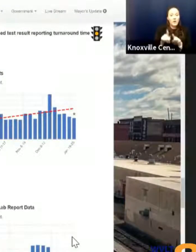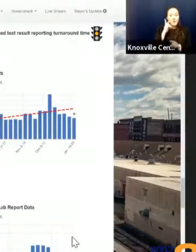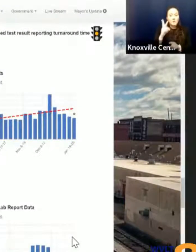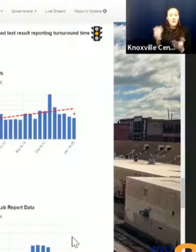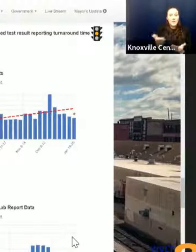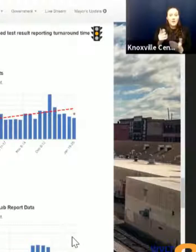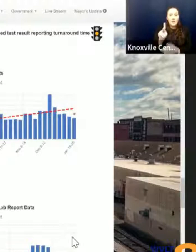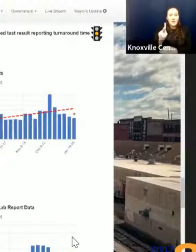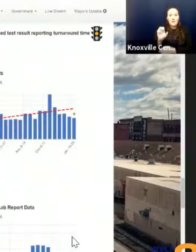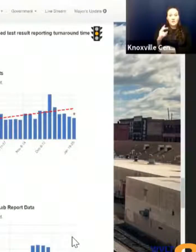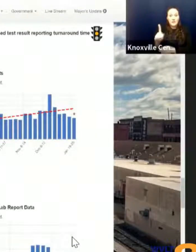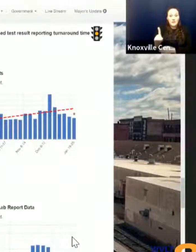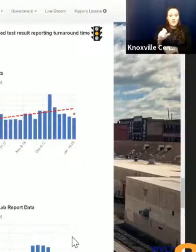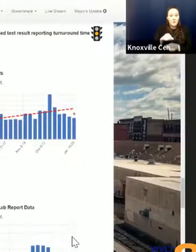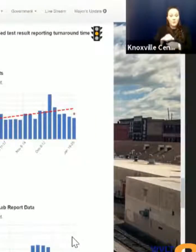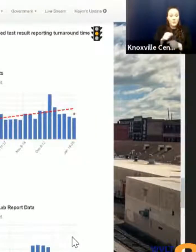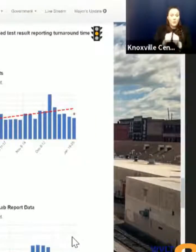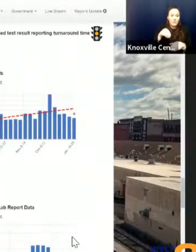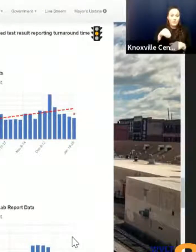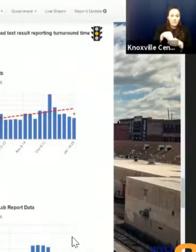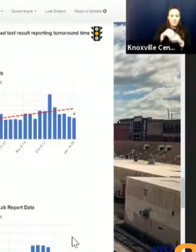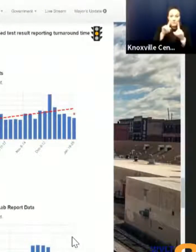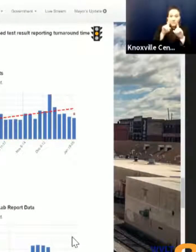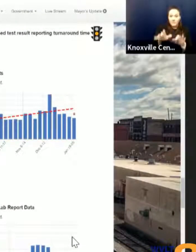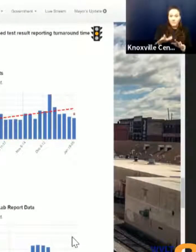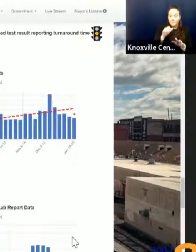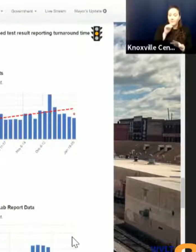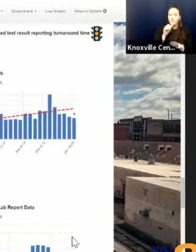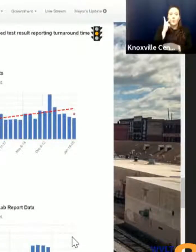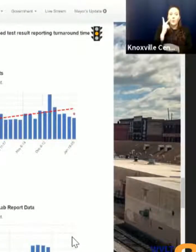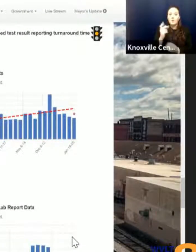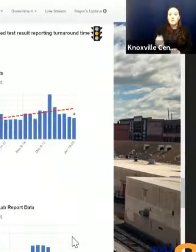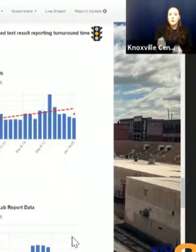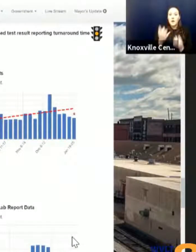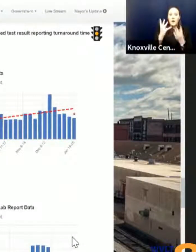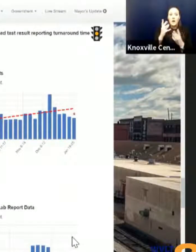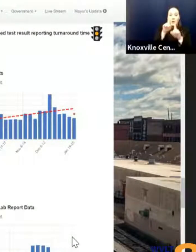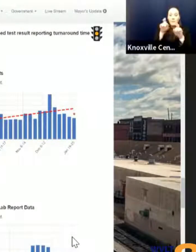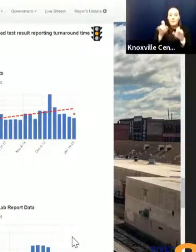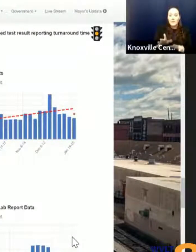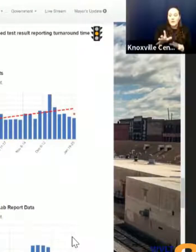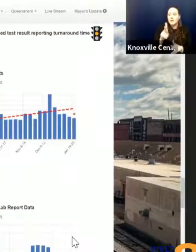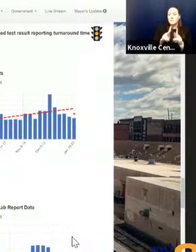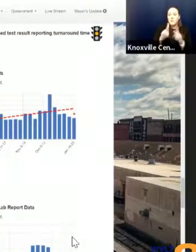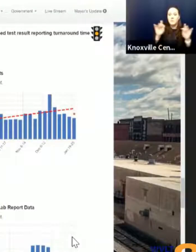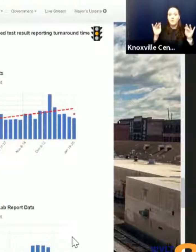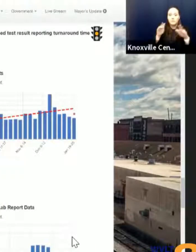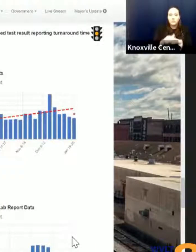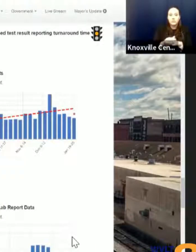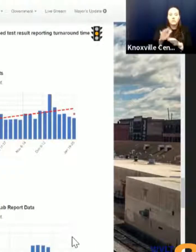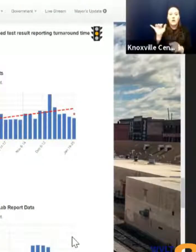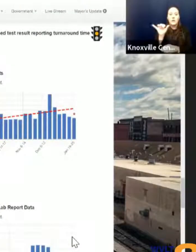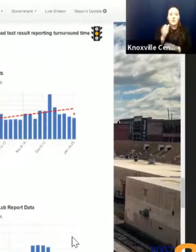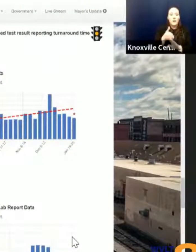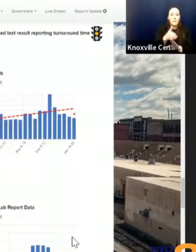our internal testing. We are no longer seeing the volume of tests or folks coming in to get tested that we were seeing before the